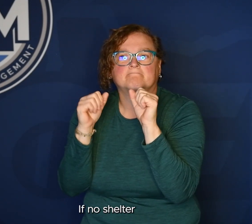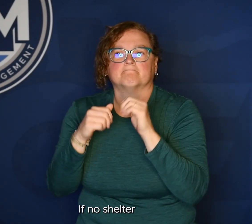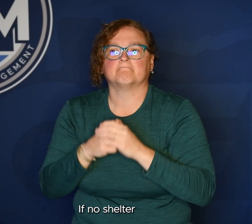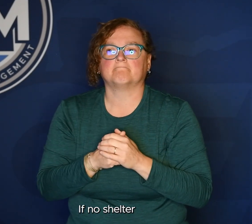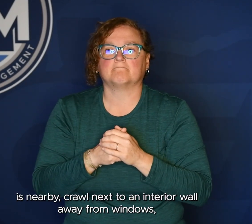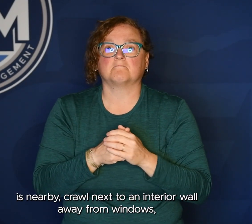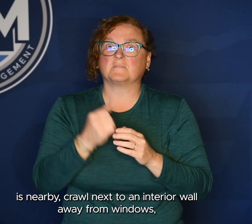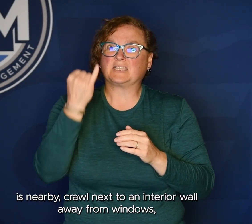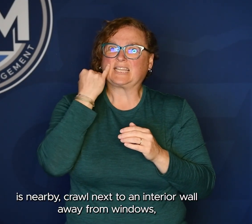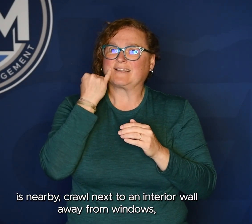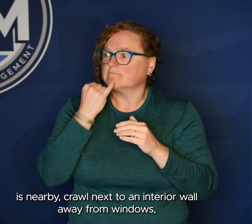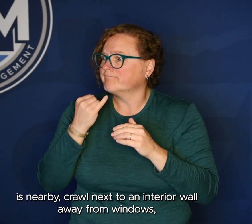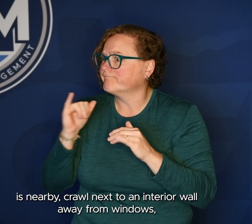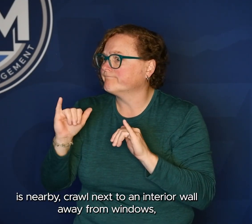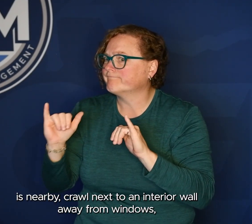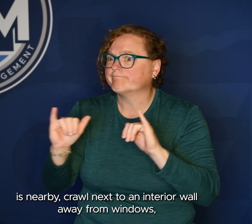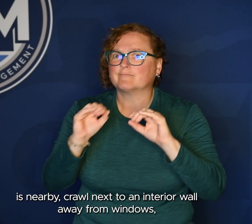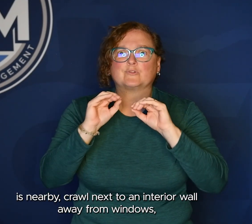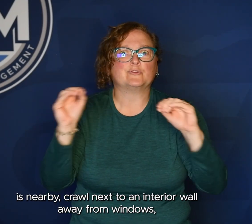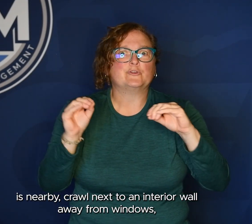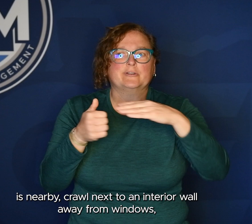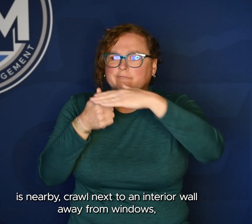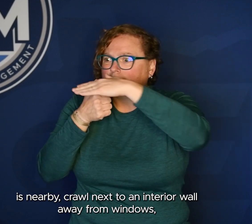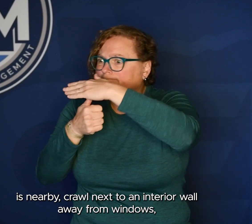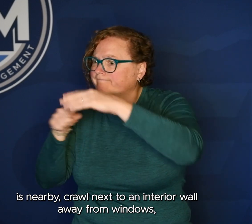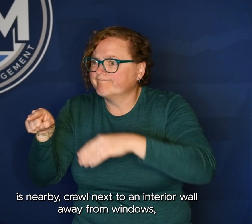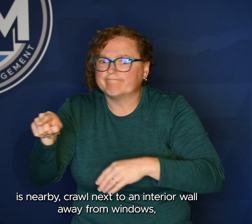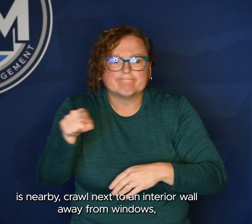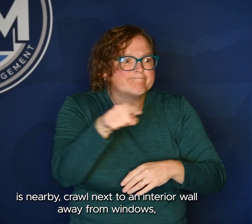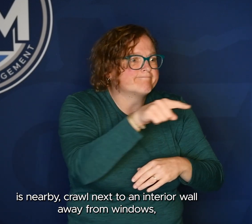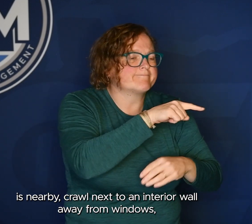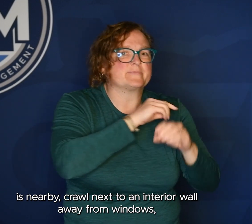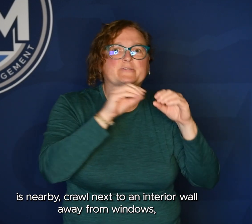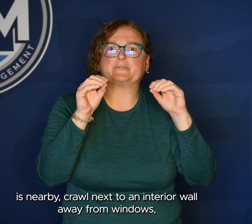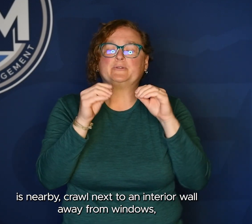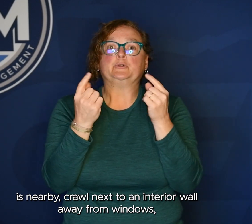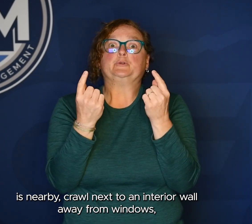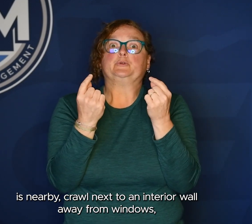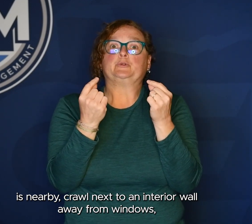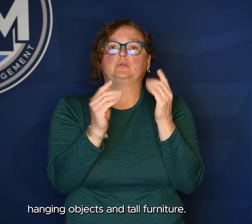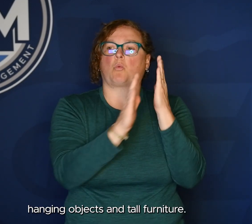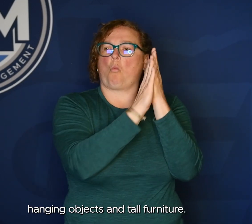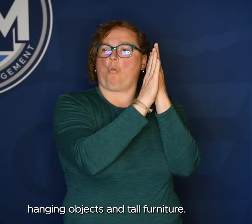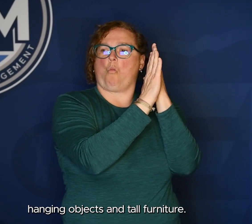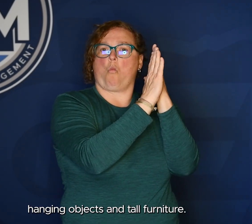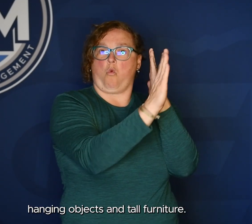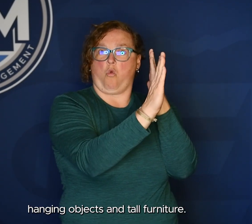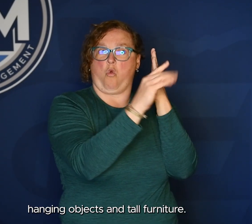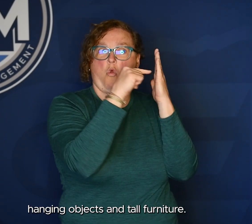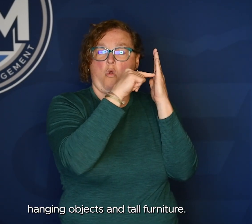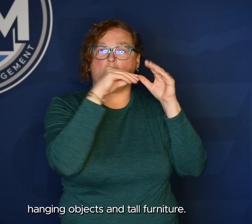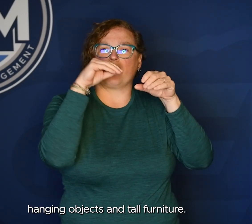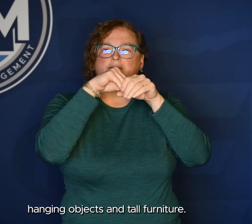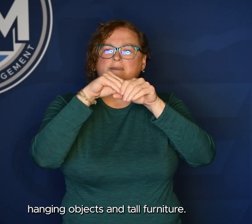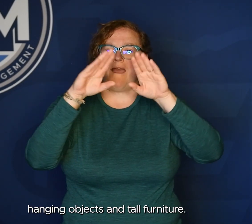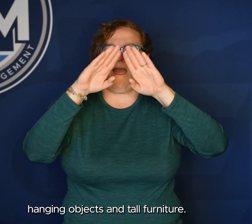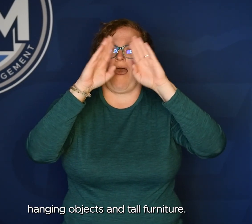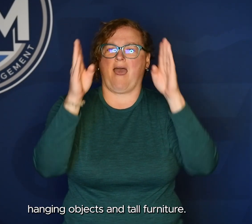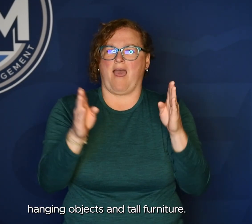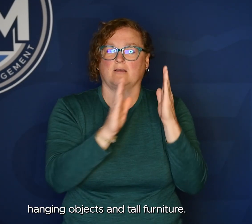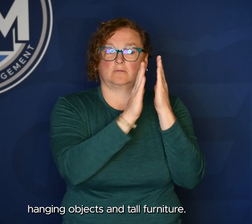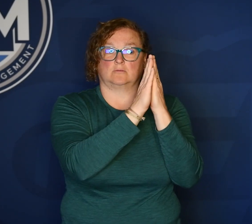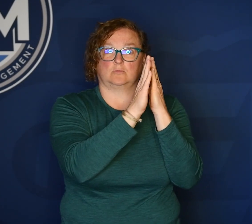If no shelter is nearby, crawl next to an interior wall, away from windows, hanging objects, and tall